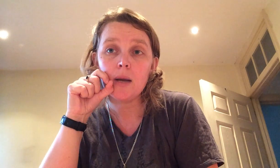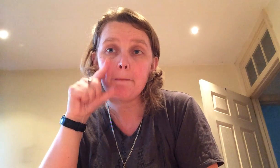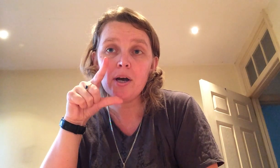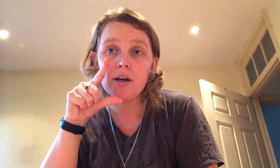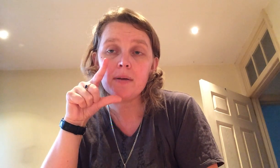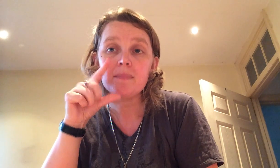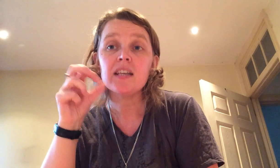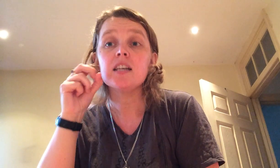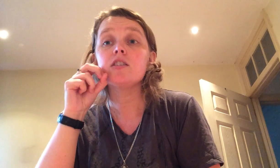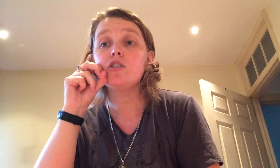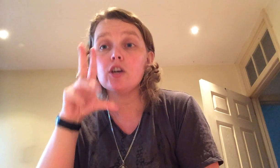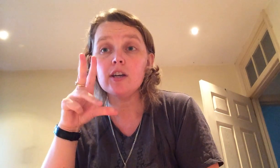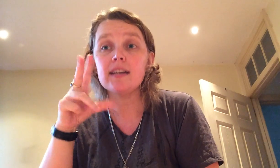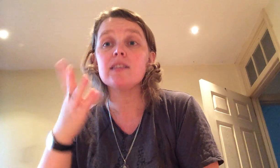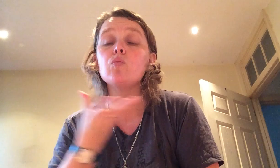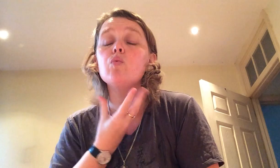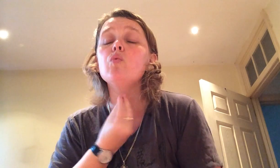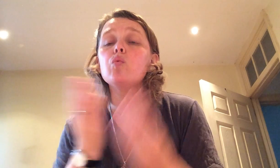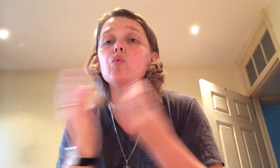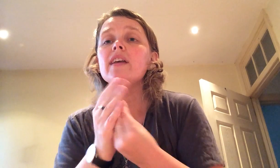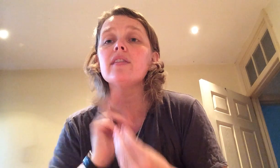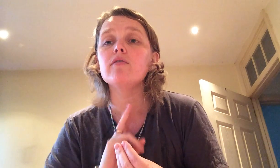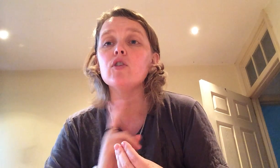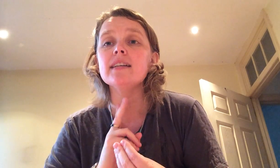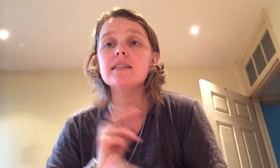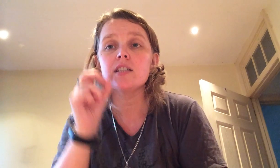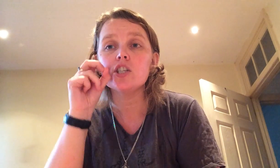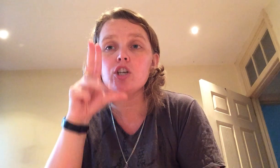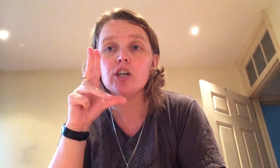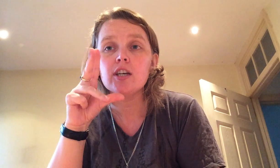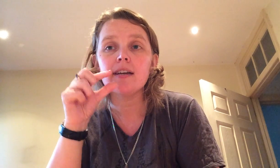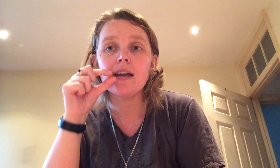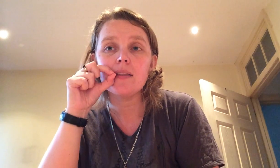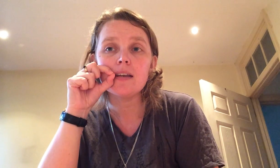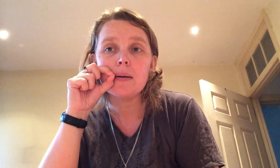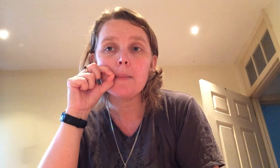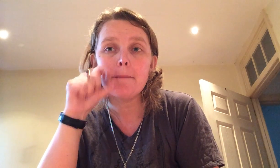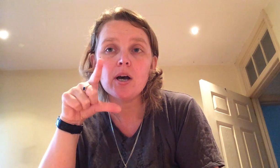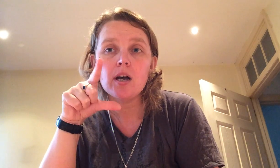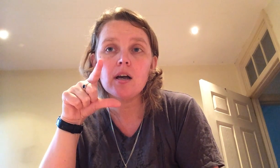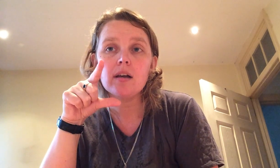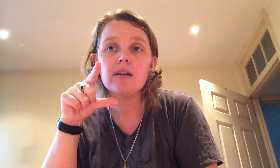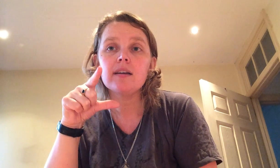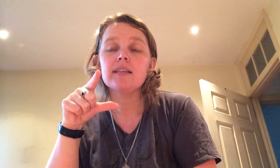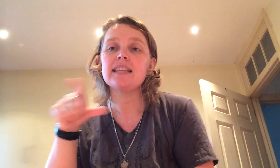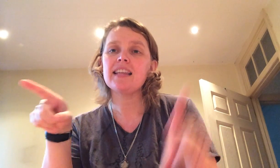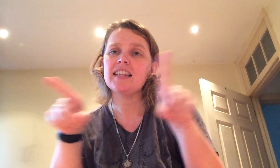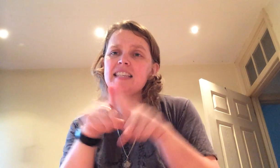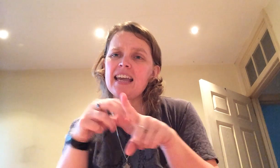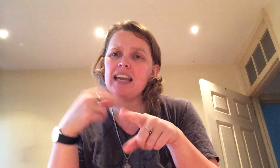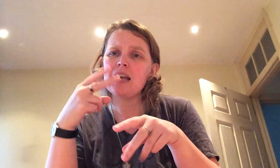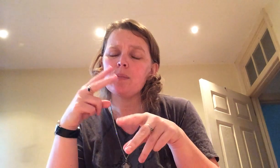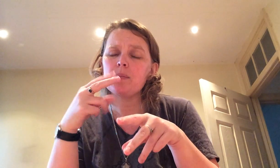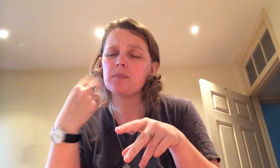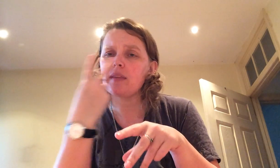p. D is with the voice. D. And then p. So they're the same